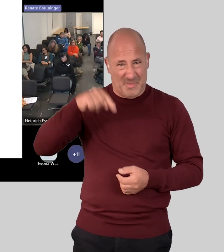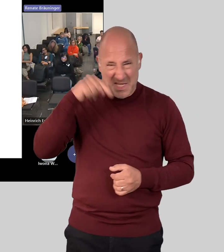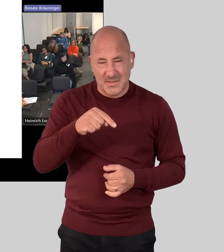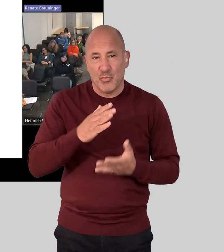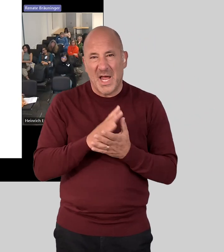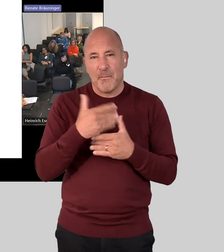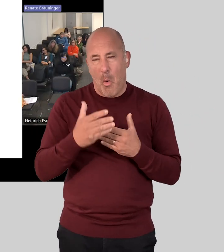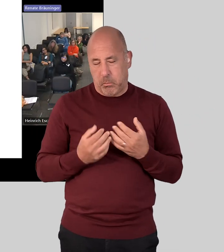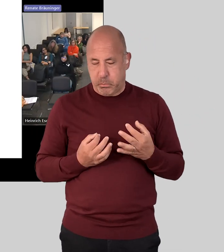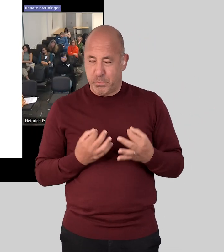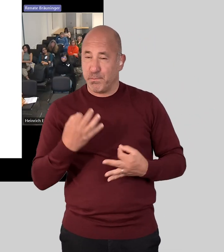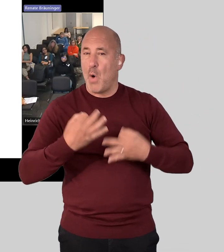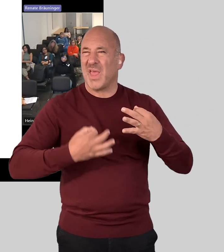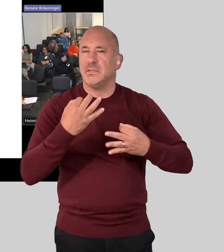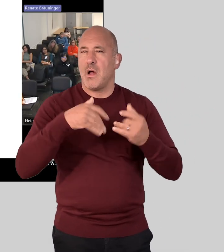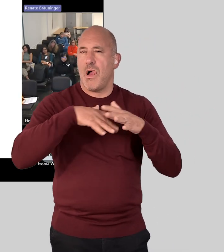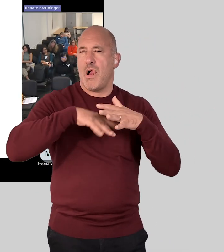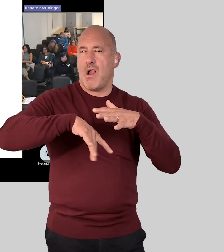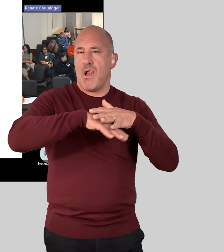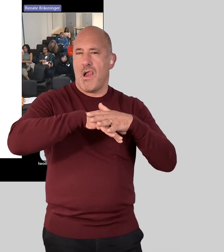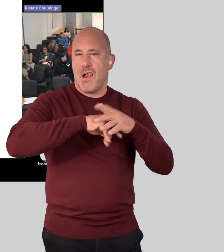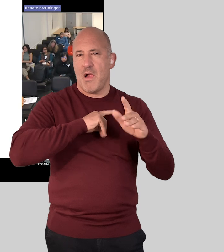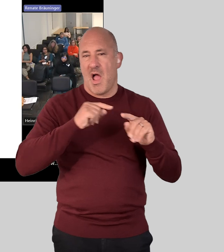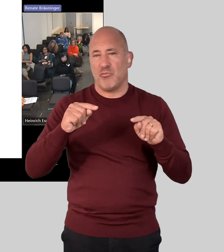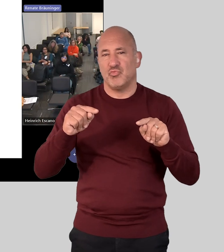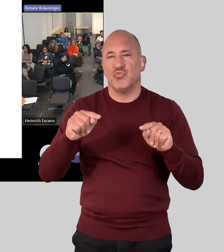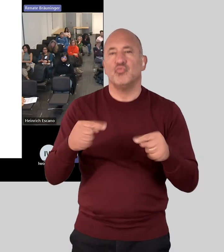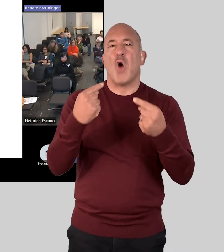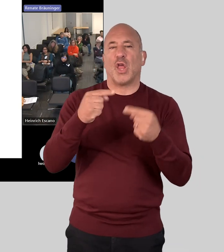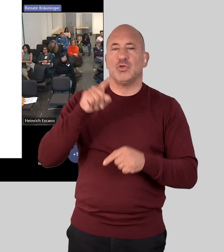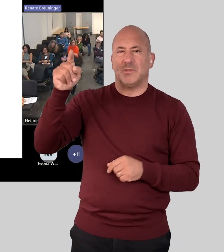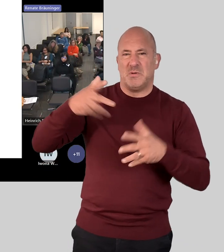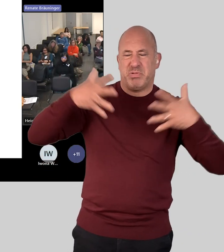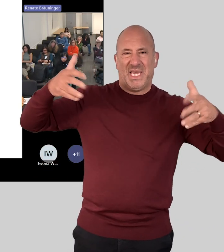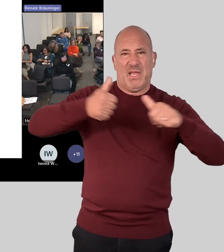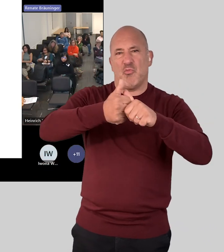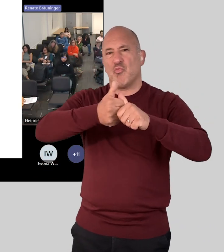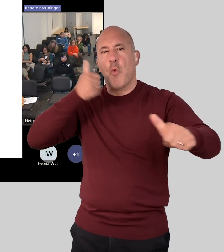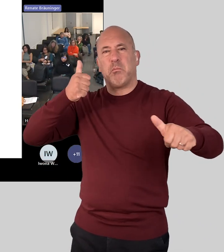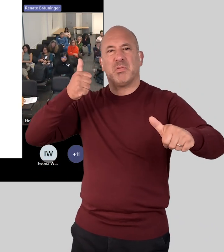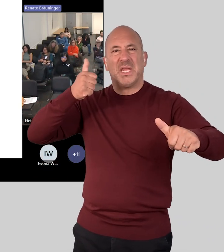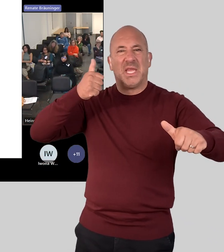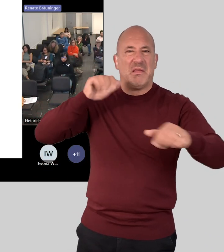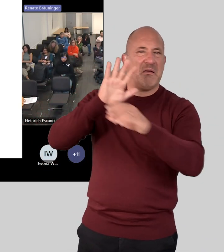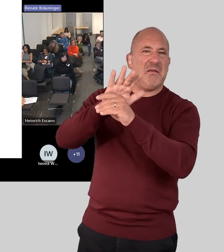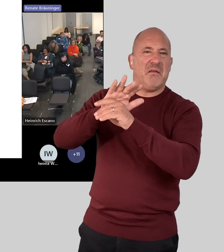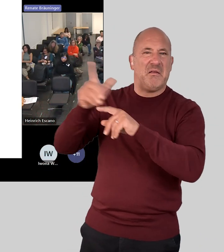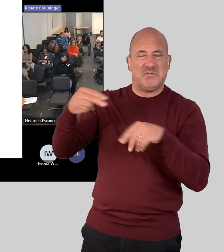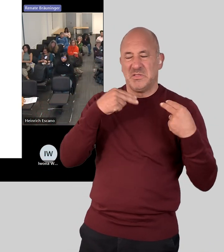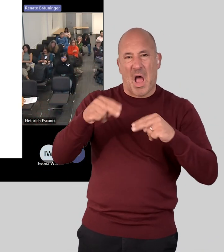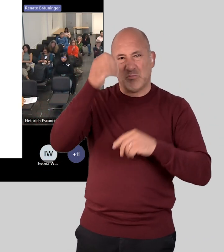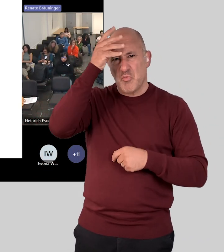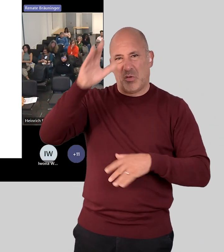These emancipatory acts are political ones because they challenge the deadening effect